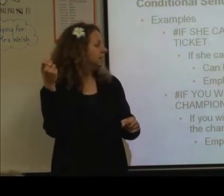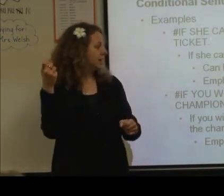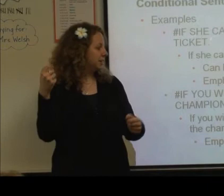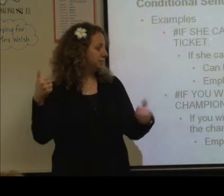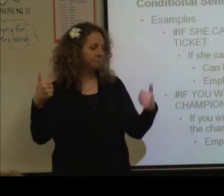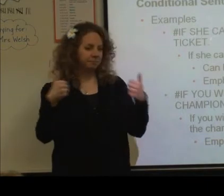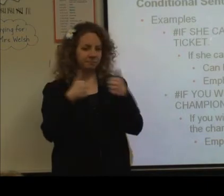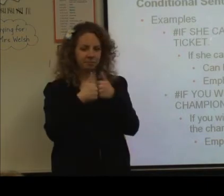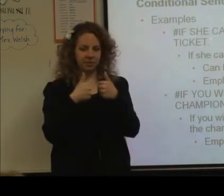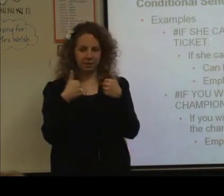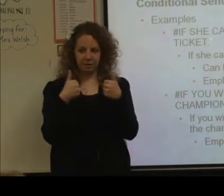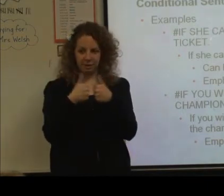Game.